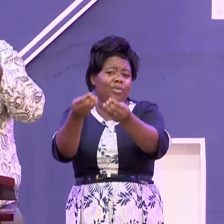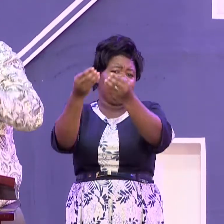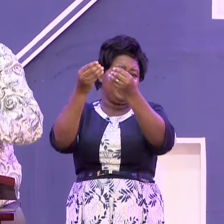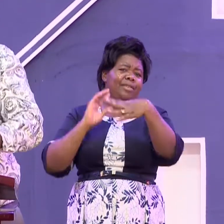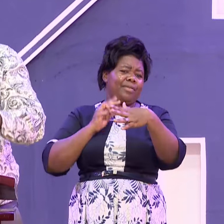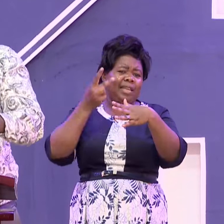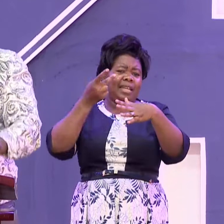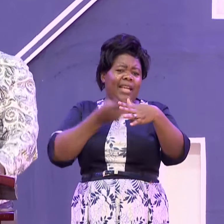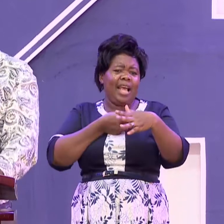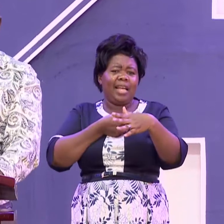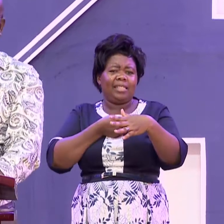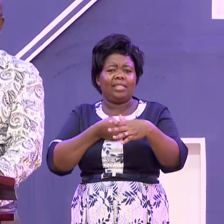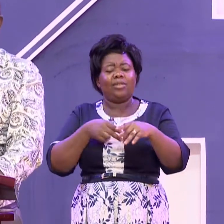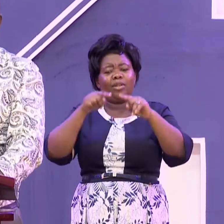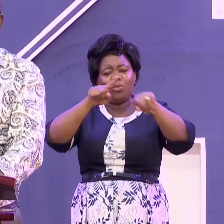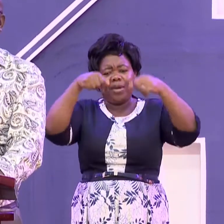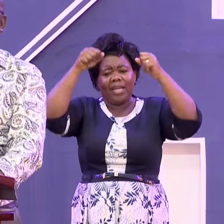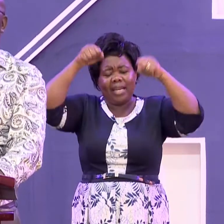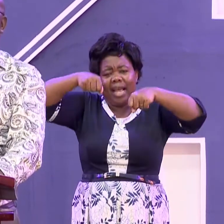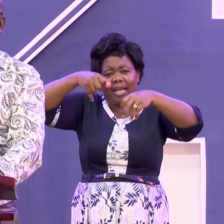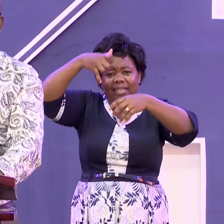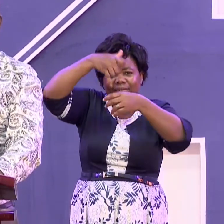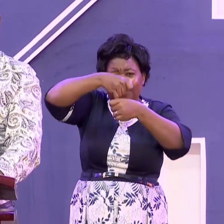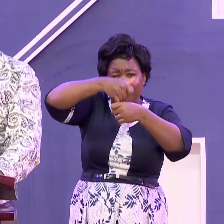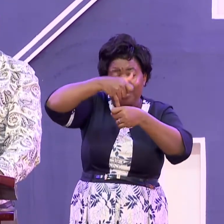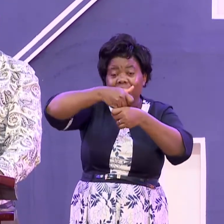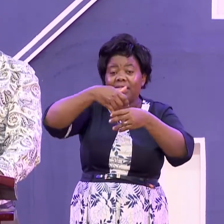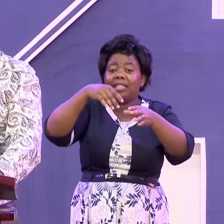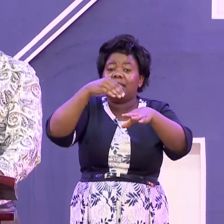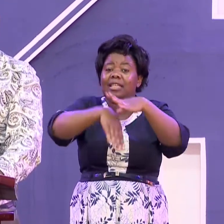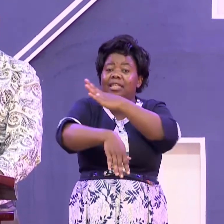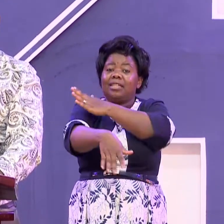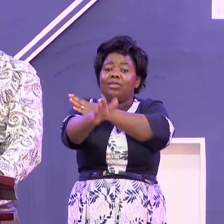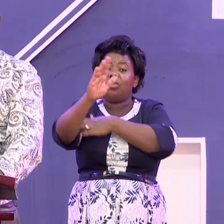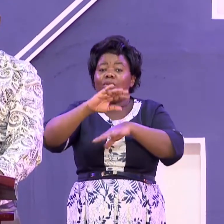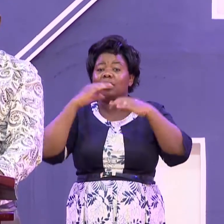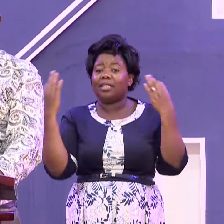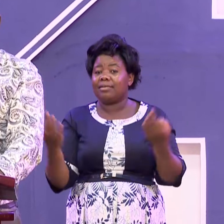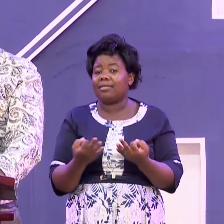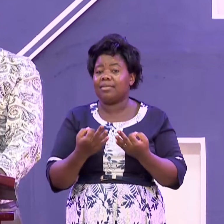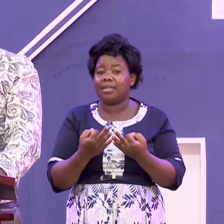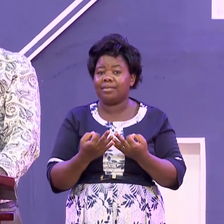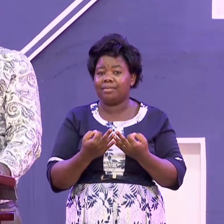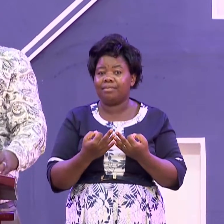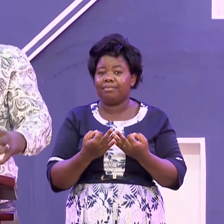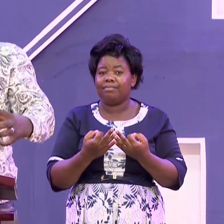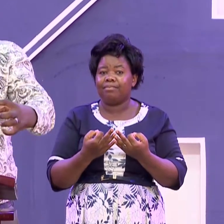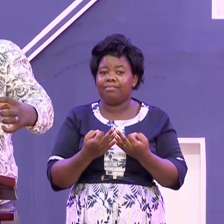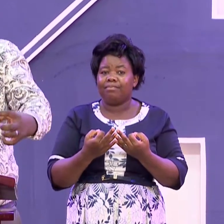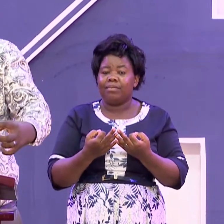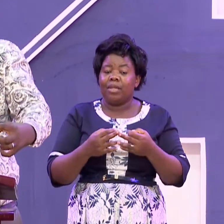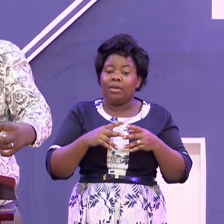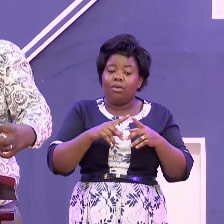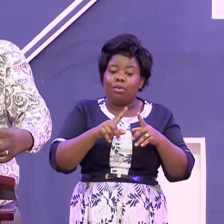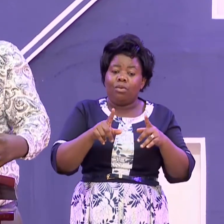family empya. Because it is Him who has given to us for us to fit in the new family of God.